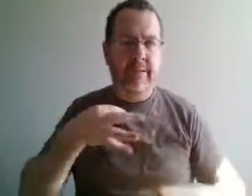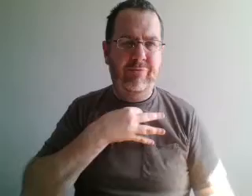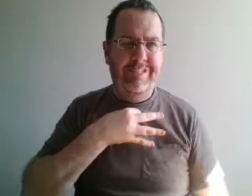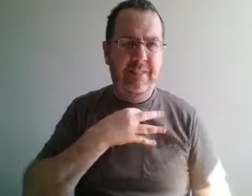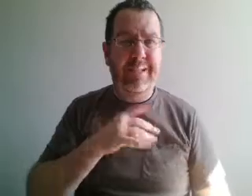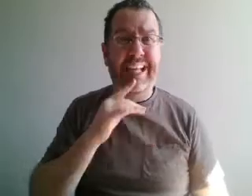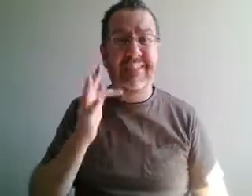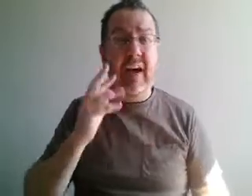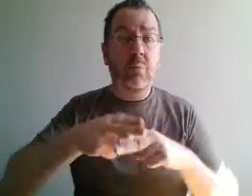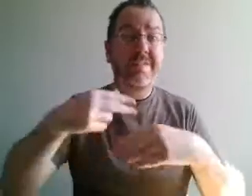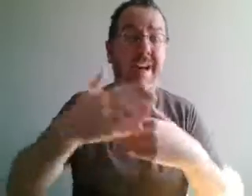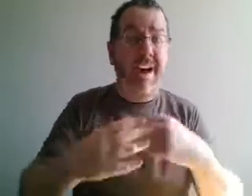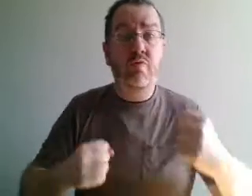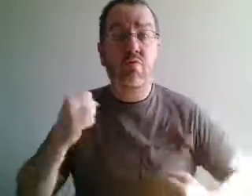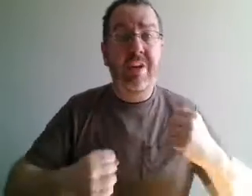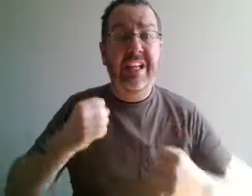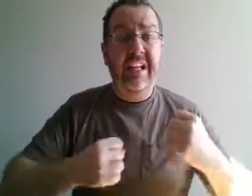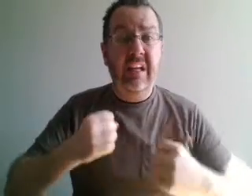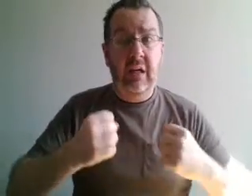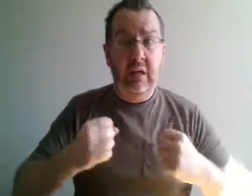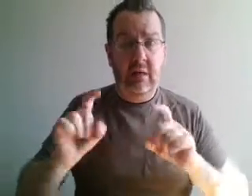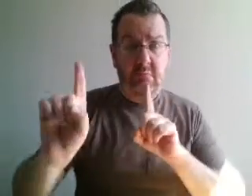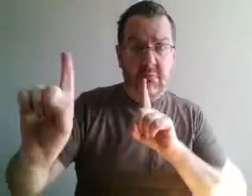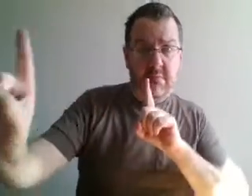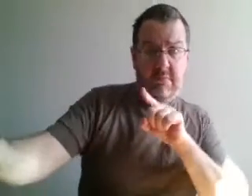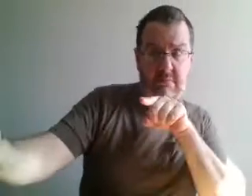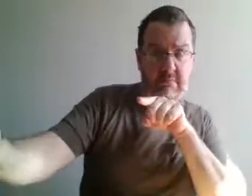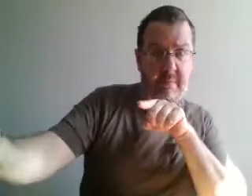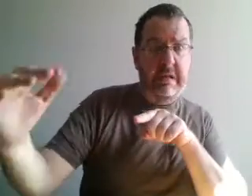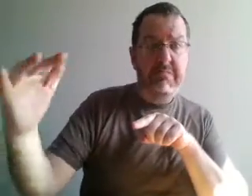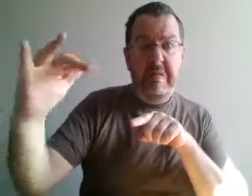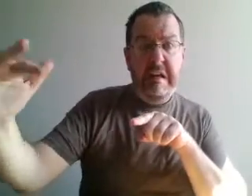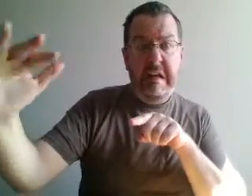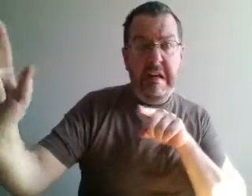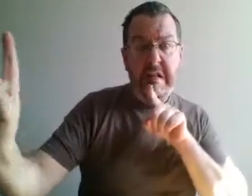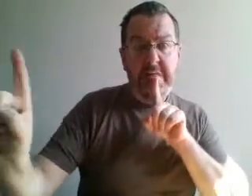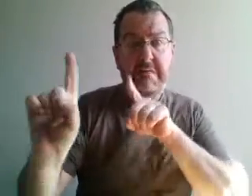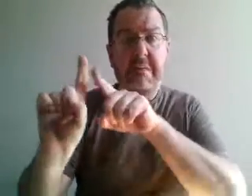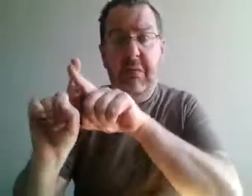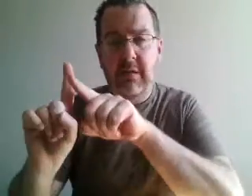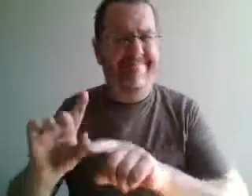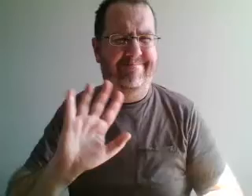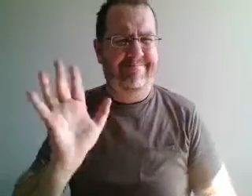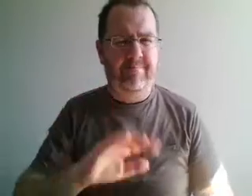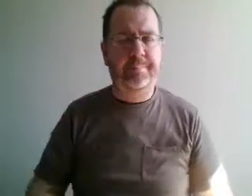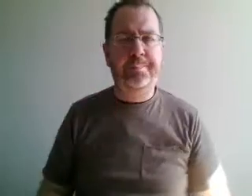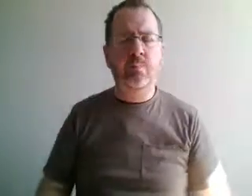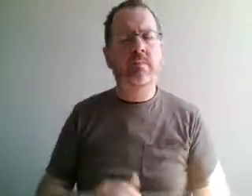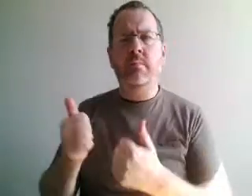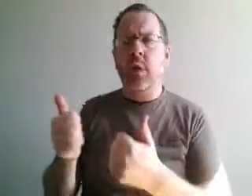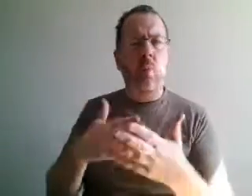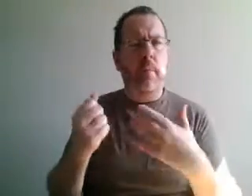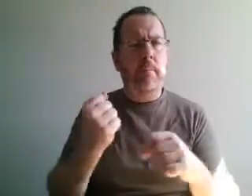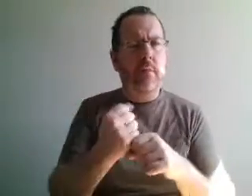infinitesimally small. Really, it is. Kingston, lots of people asking questions about how long the virus can last on surfaces,